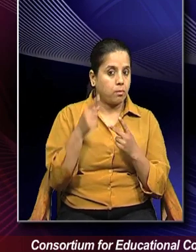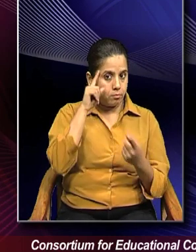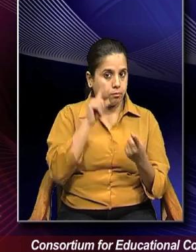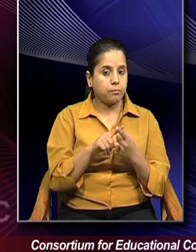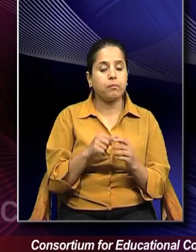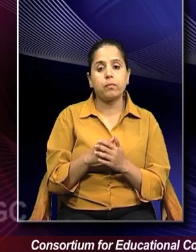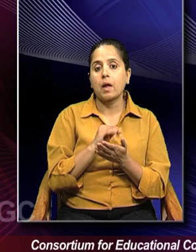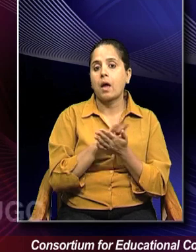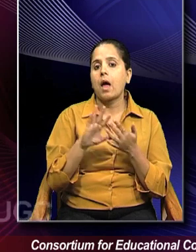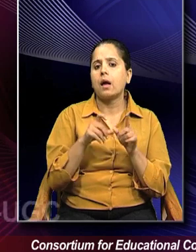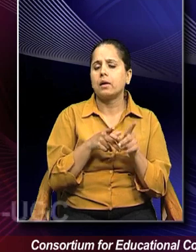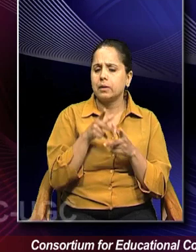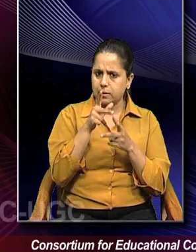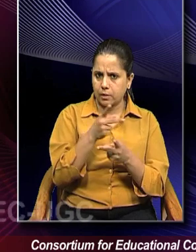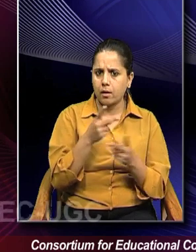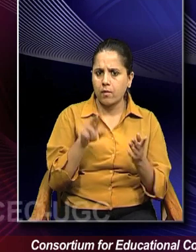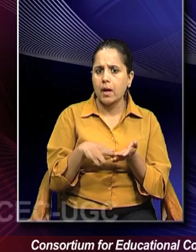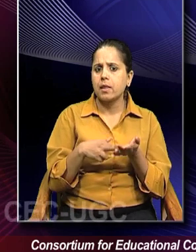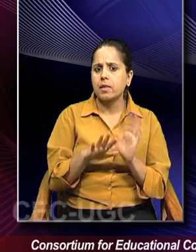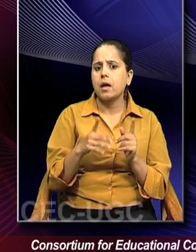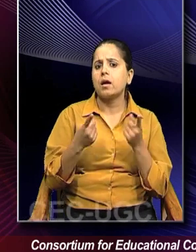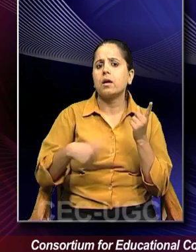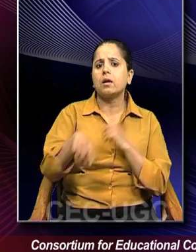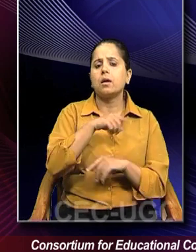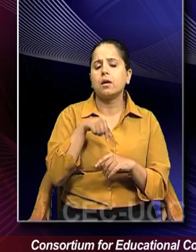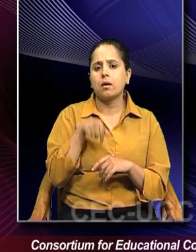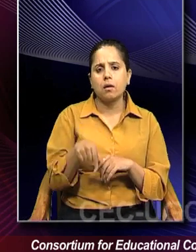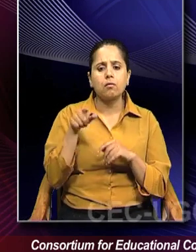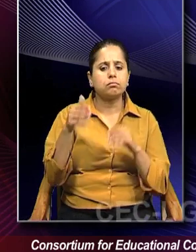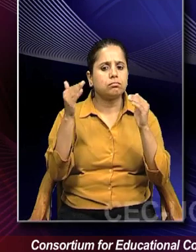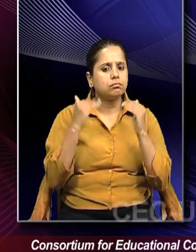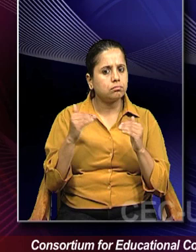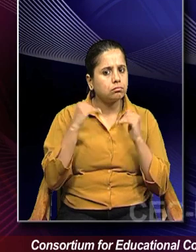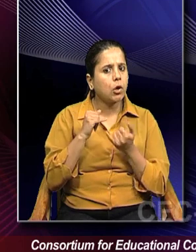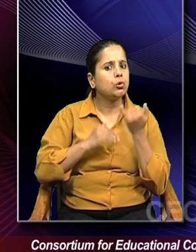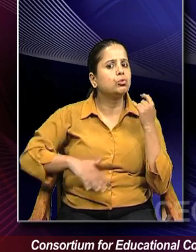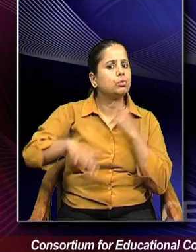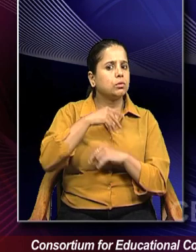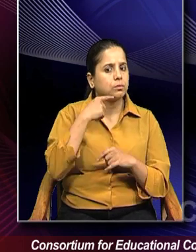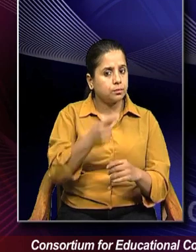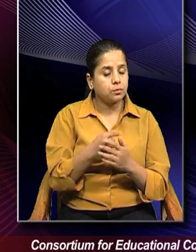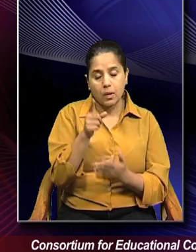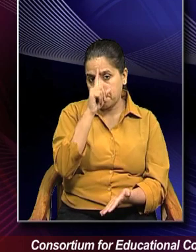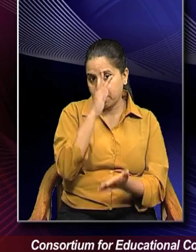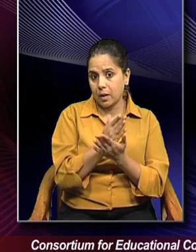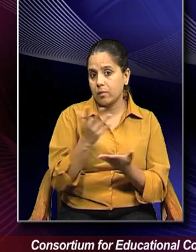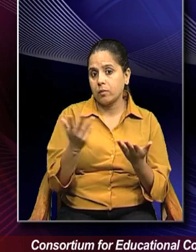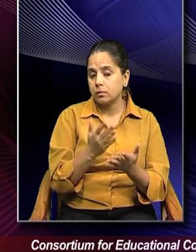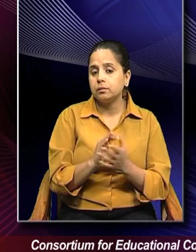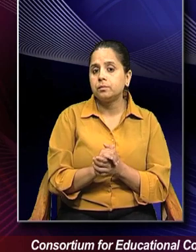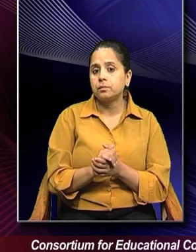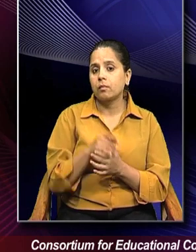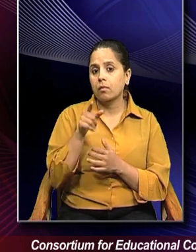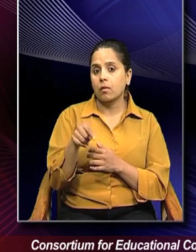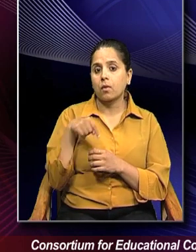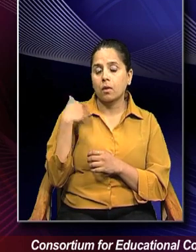Hadley-Bull also talks about nature of war in anarchical society. He believes that